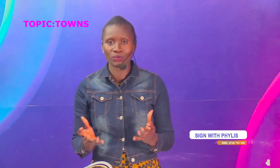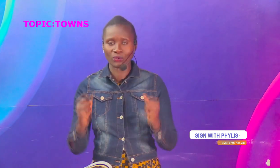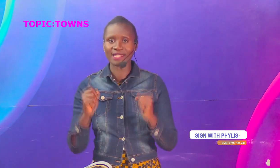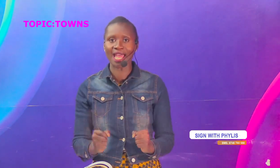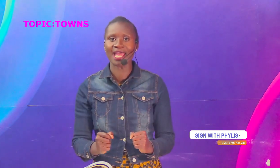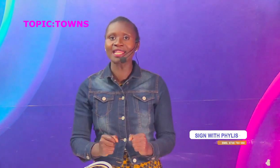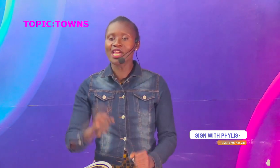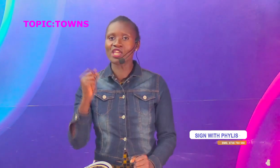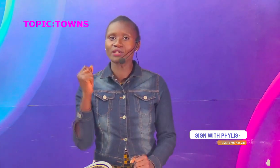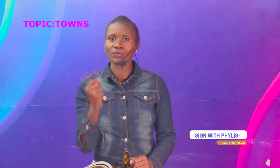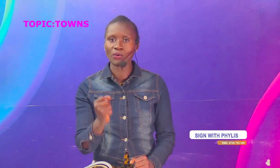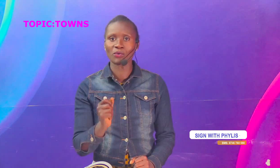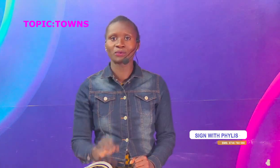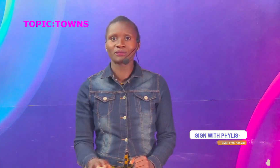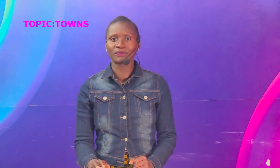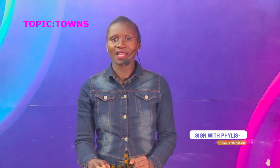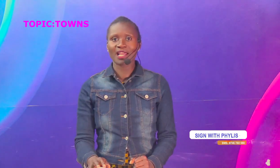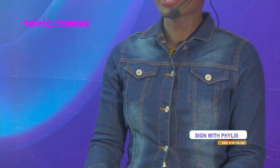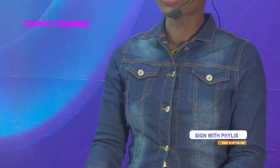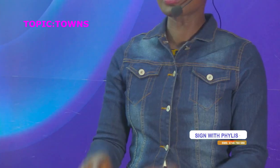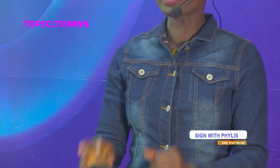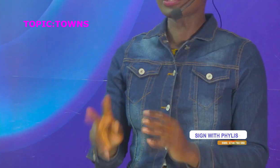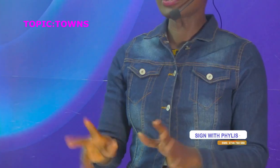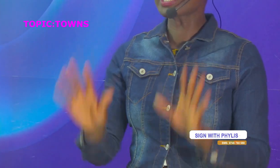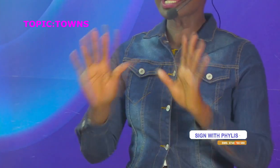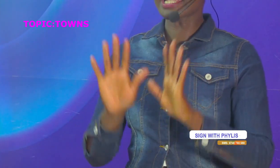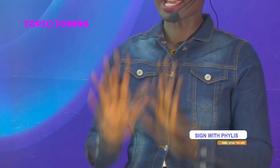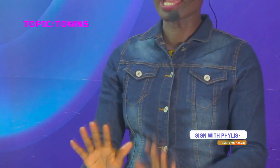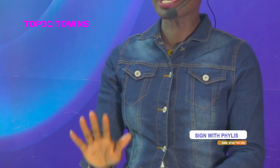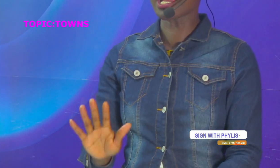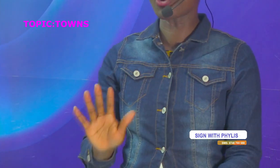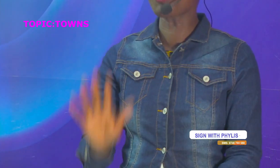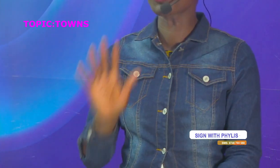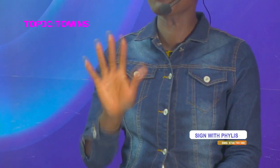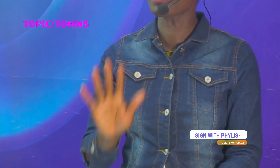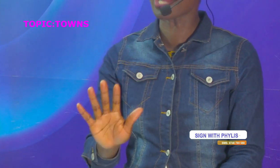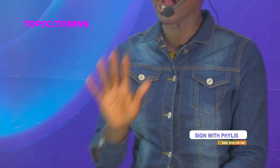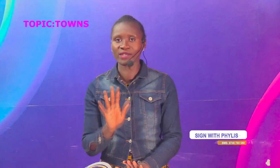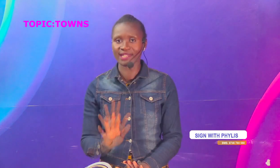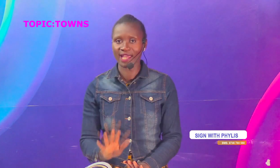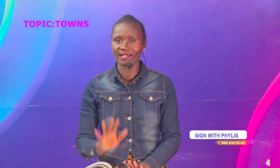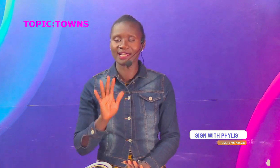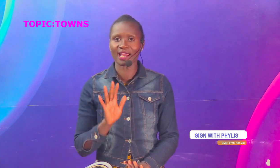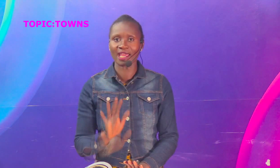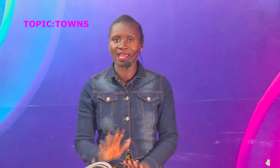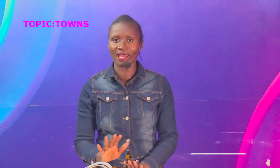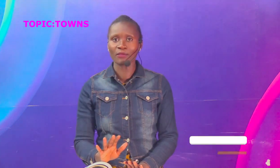sign Kisumu? So using letter K, I hope you remember how we signed letter K on